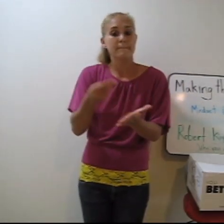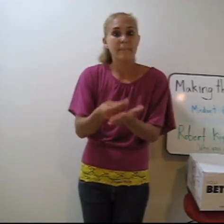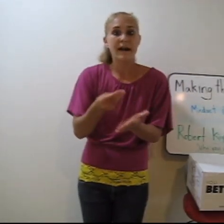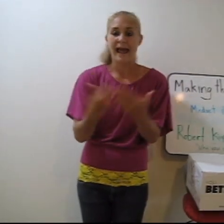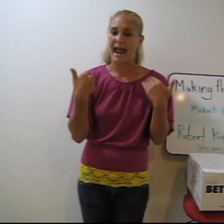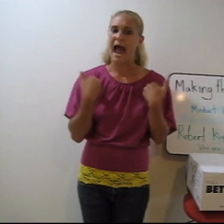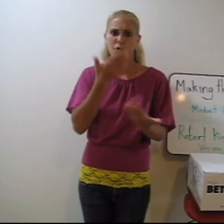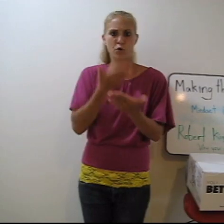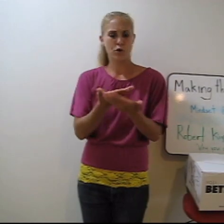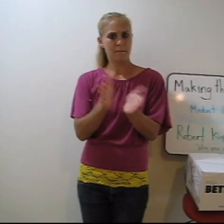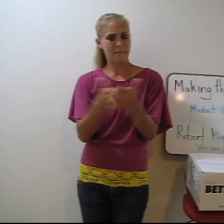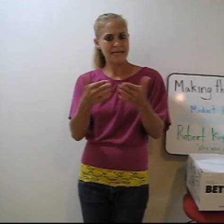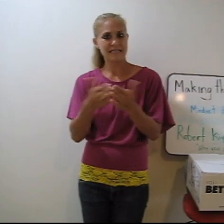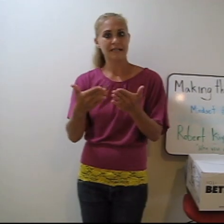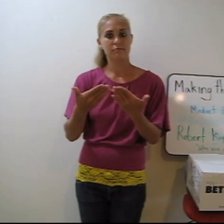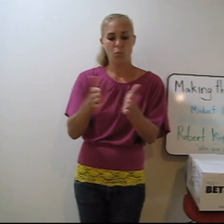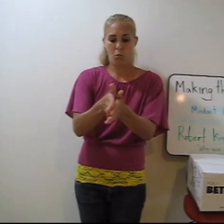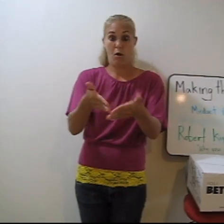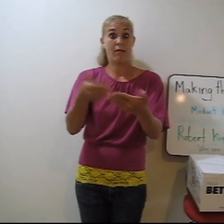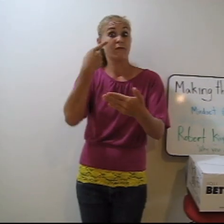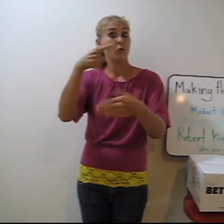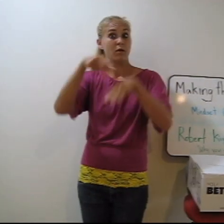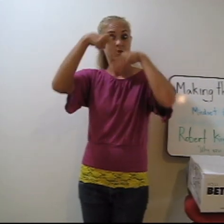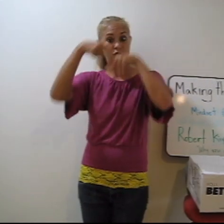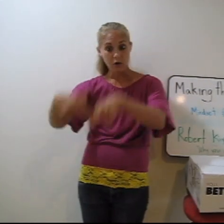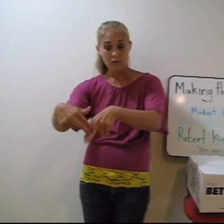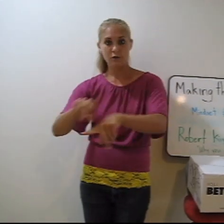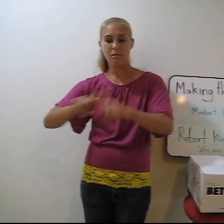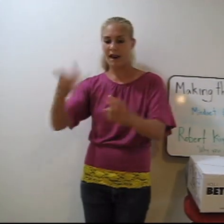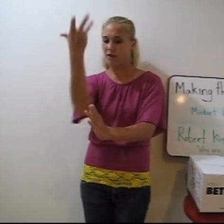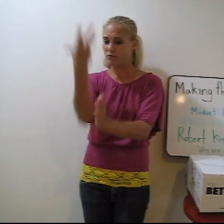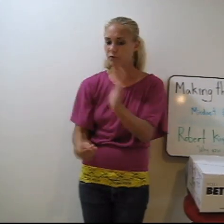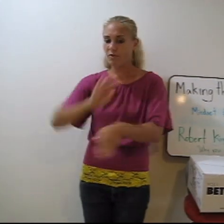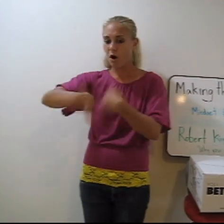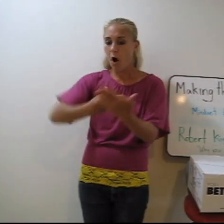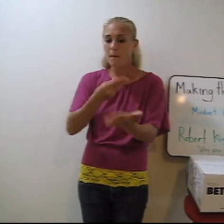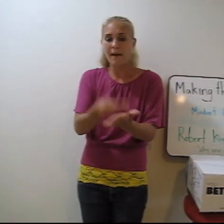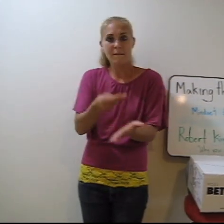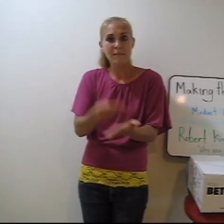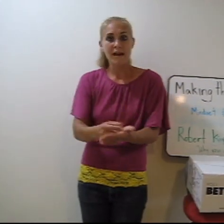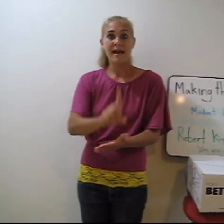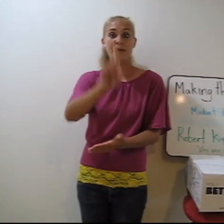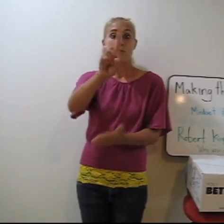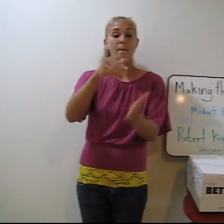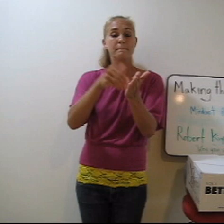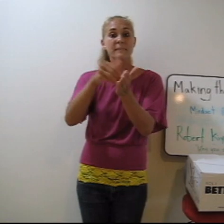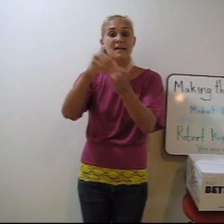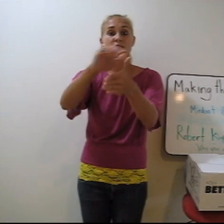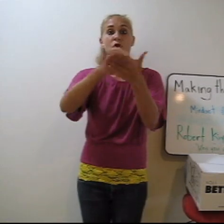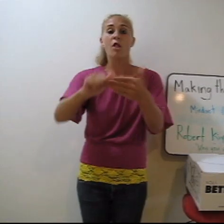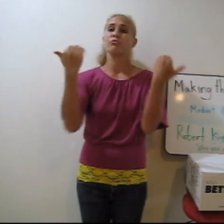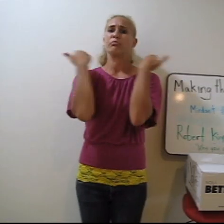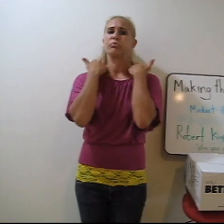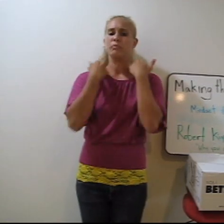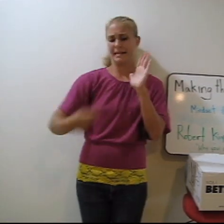business, and I was soon a millionaire, but I lost all my money, and I found myself nearly $1 million in debt. And what my rich dad said to me